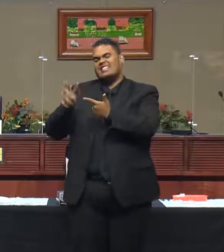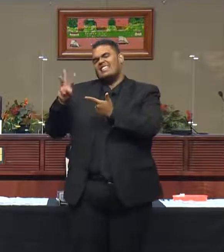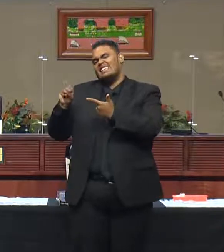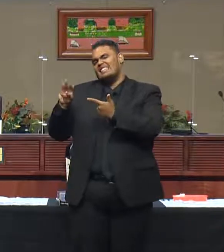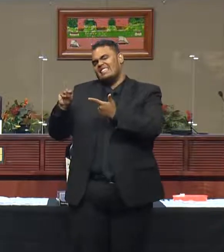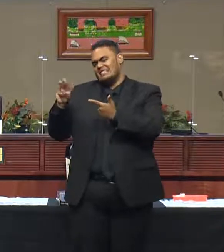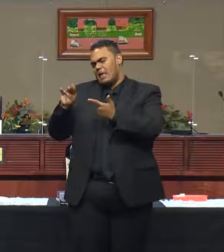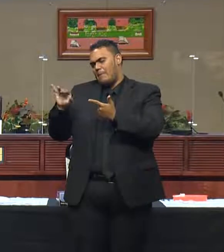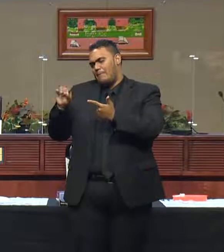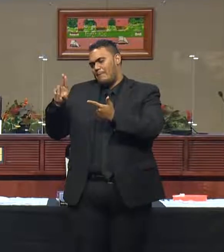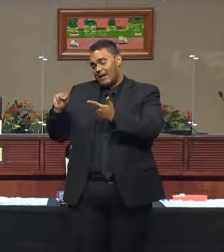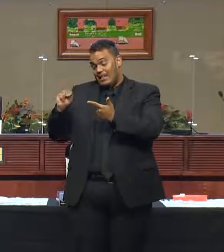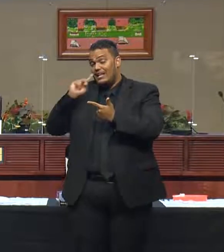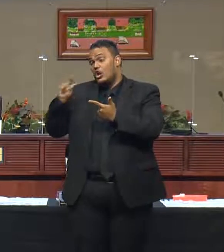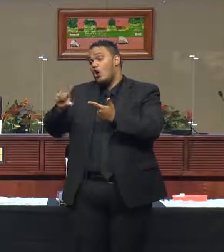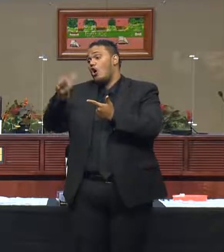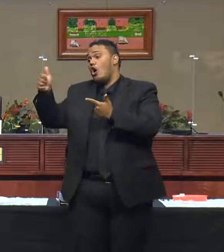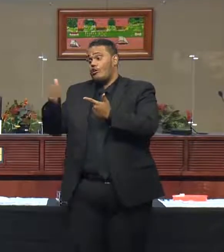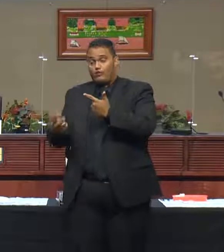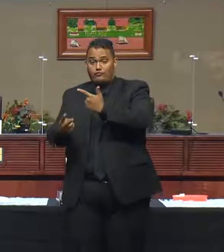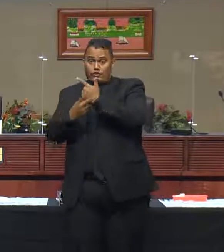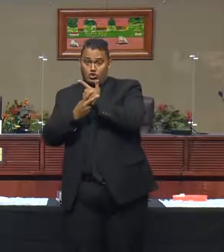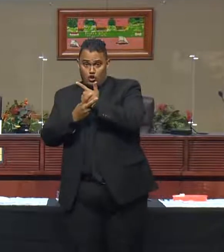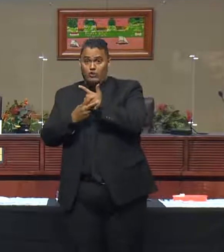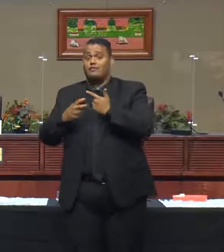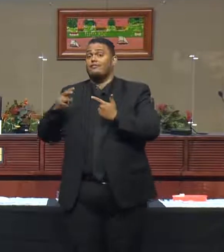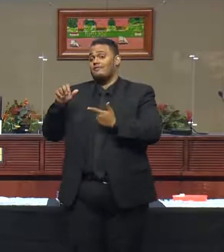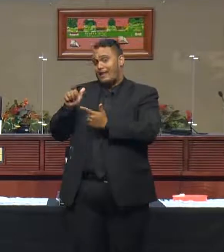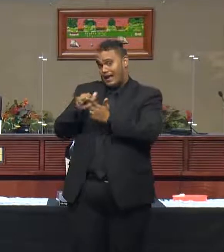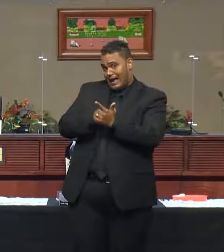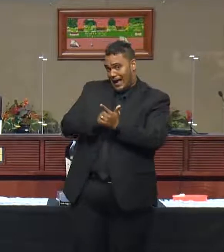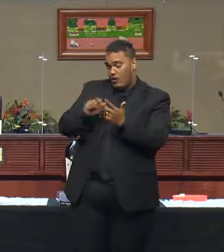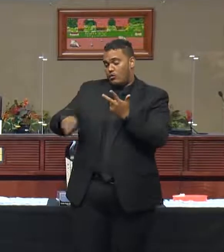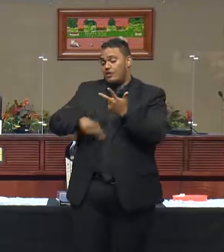around 50 million in a third reserve account. So